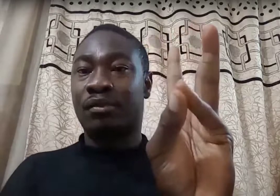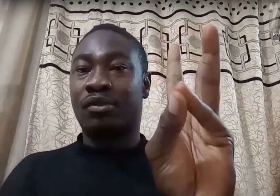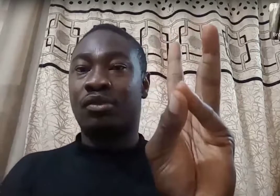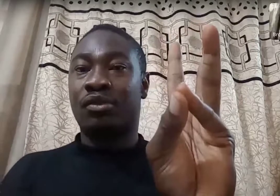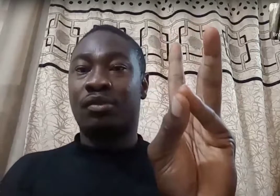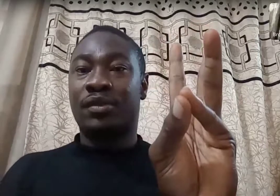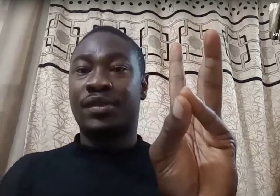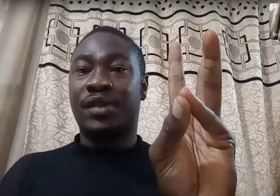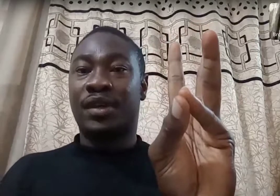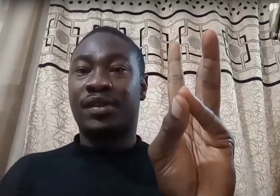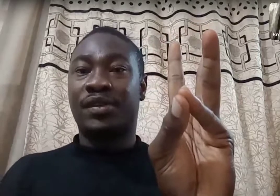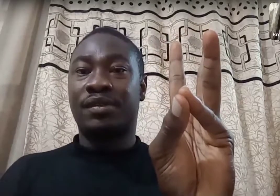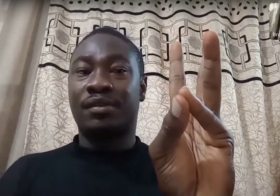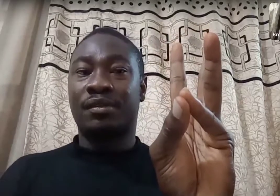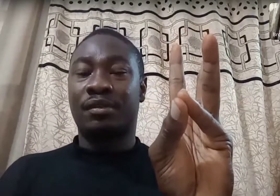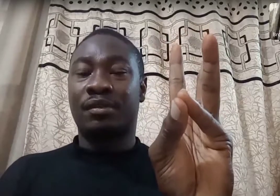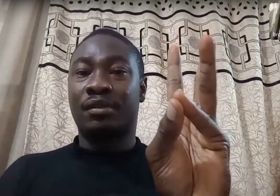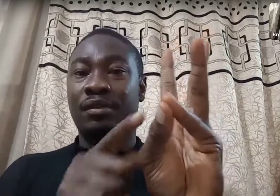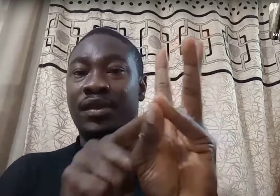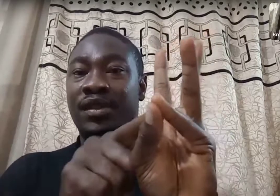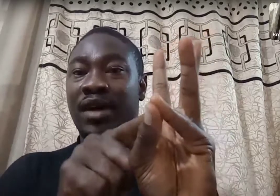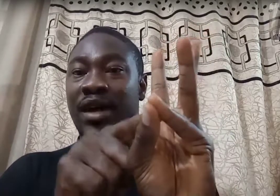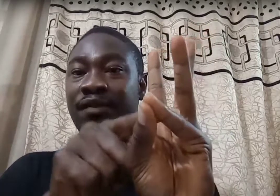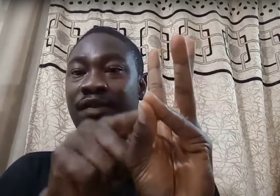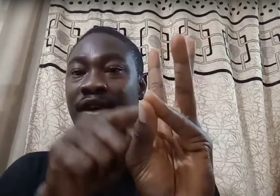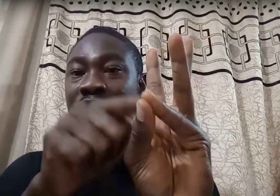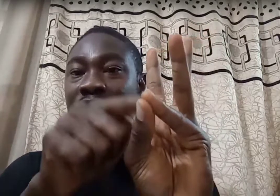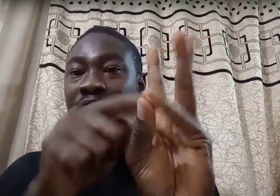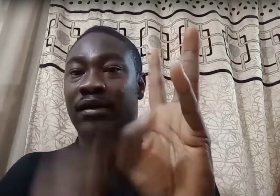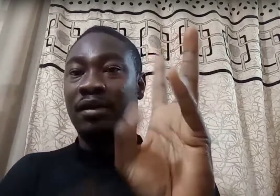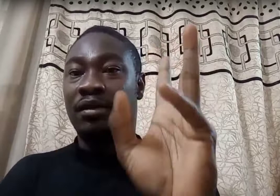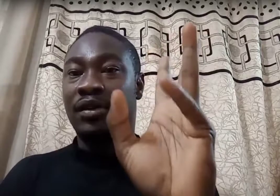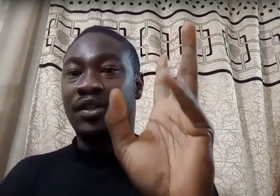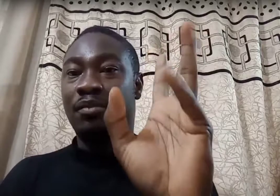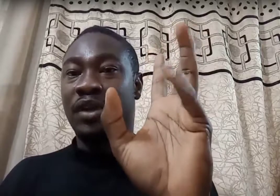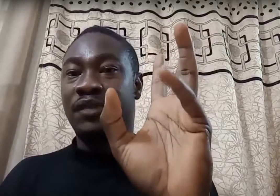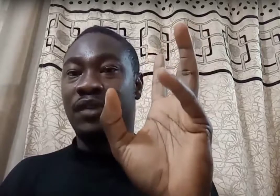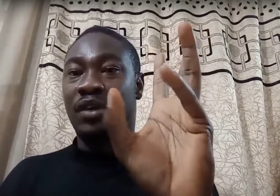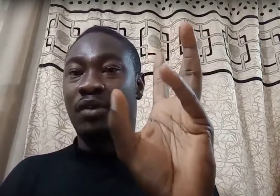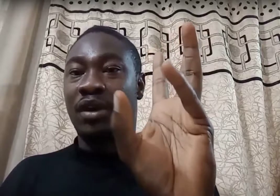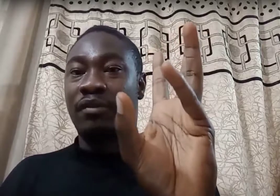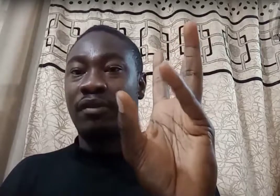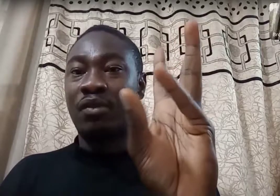6, this last finger, the smallest finger you have, with the thumb,